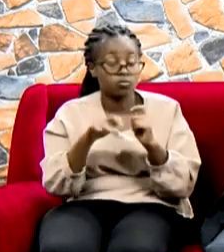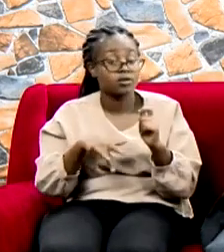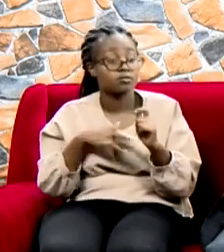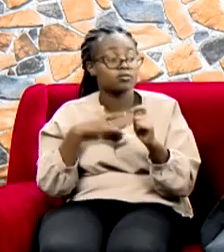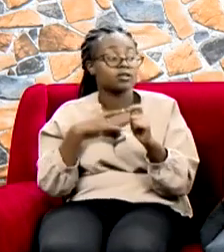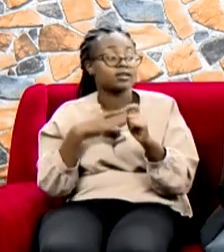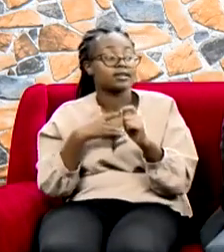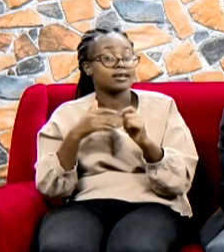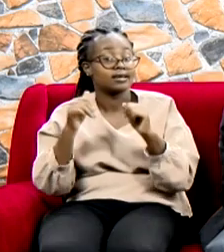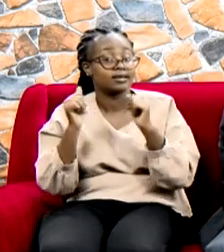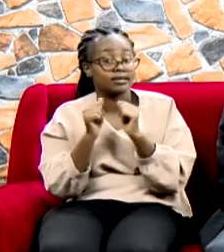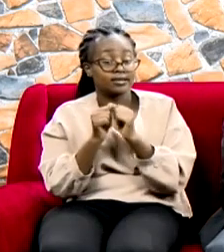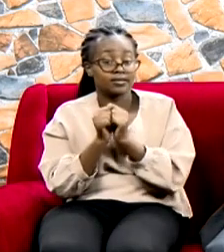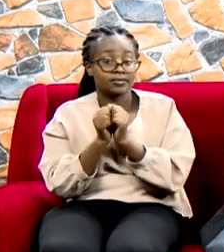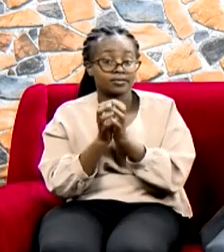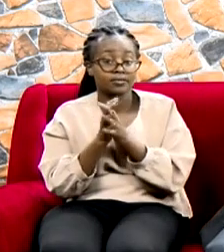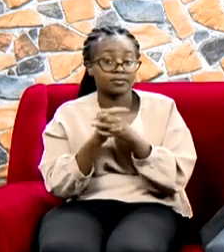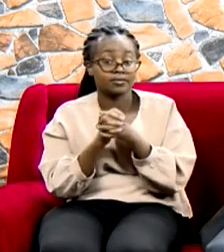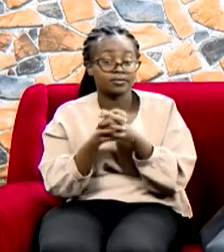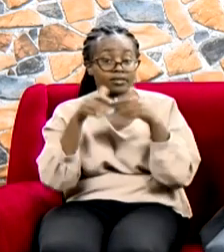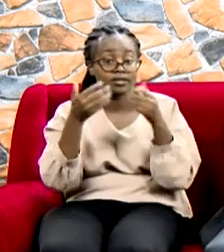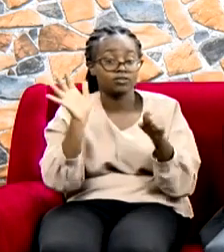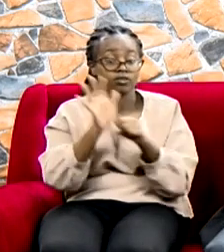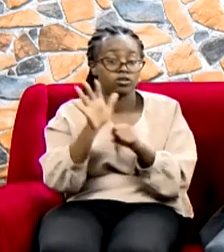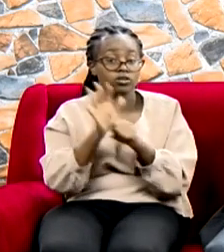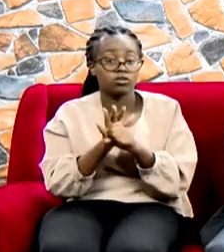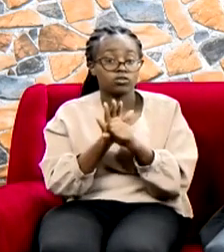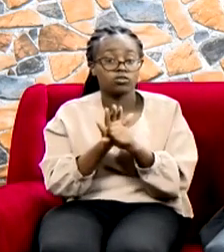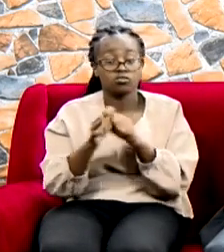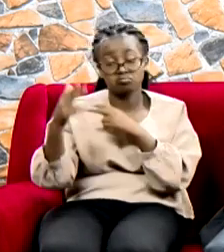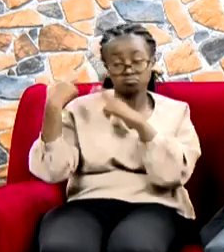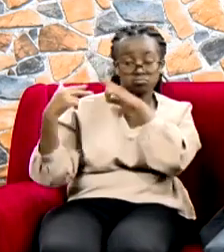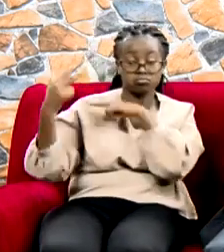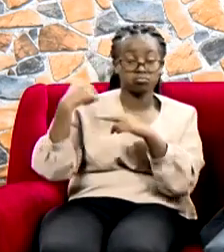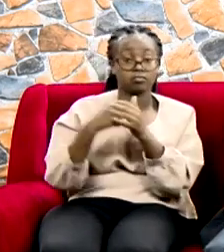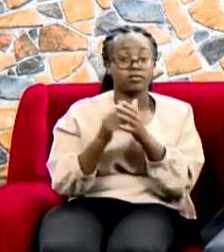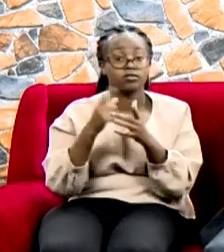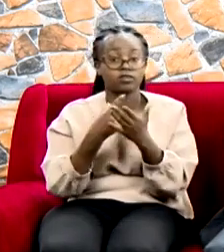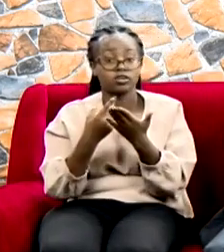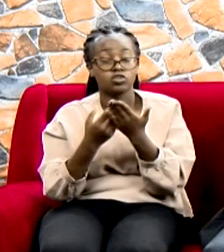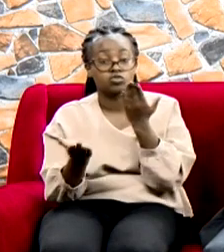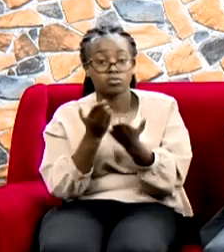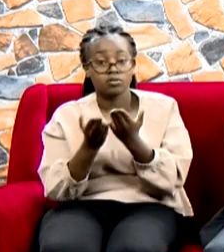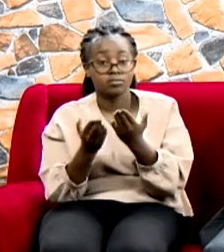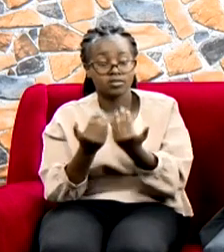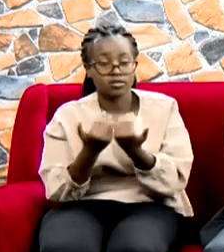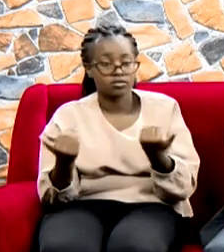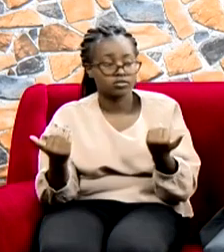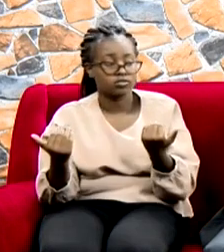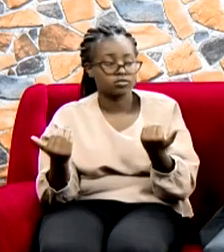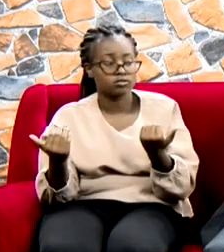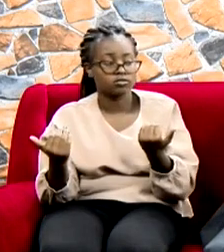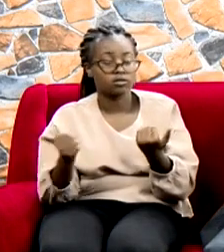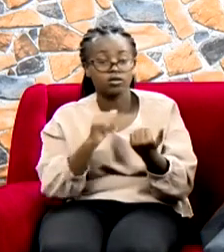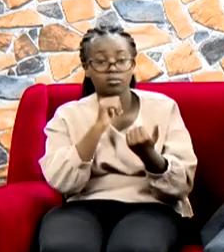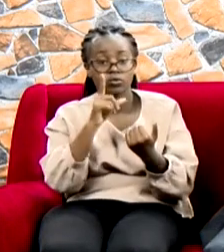filled like 10 pages. Yes. So that gives a lot of background information. Okay. And then you're also told to rate the child. I'm